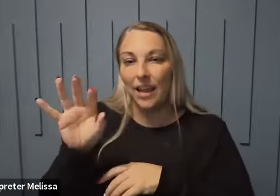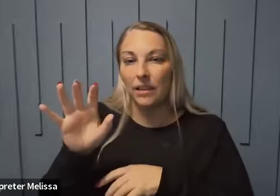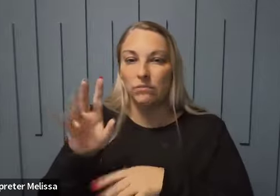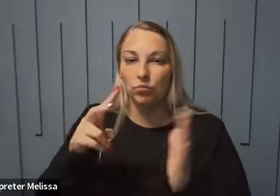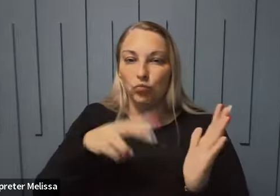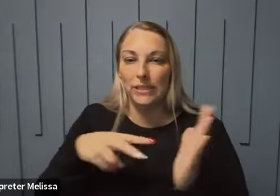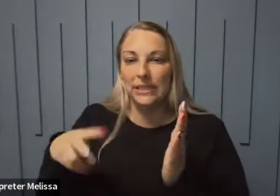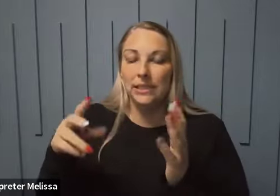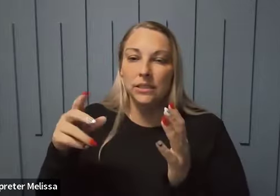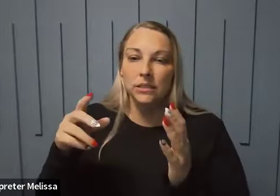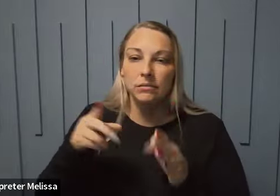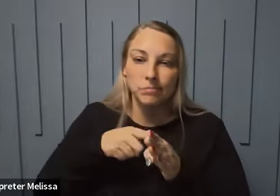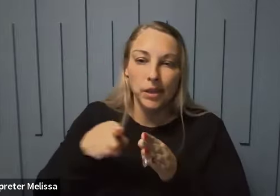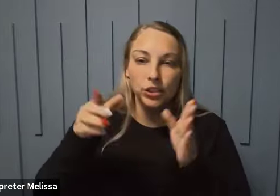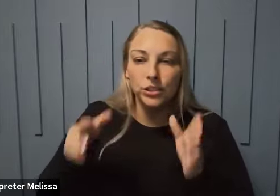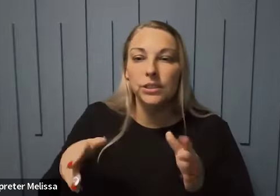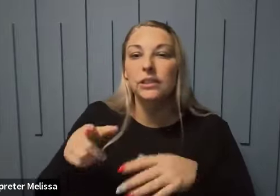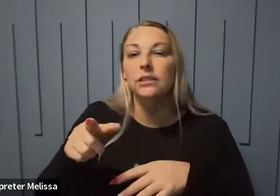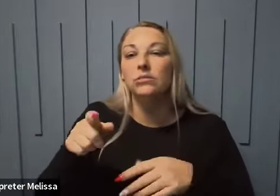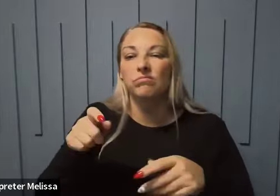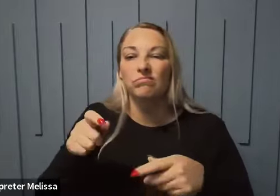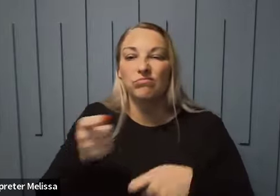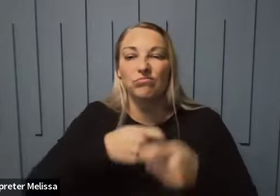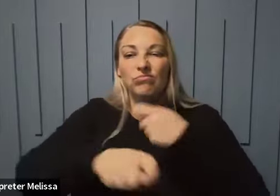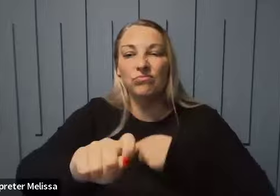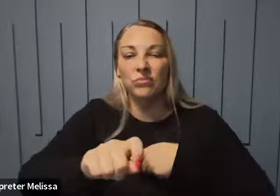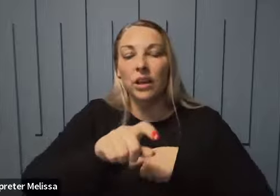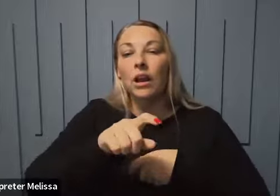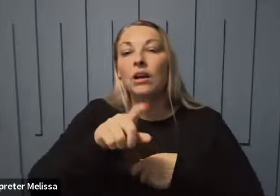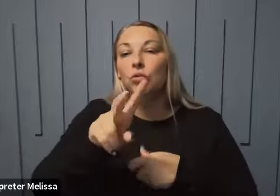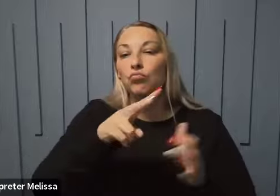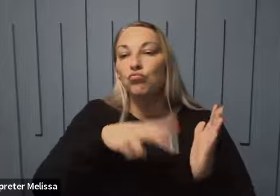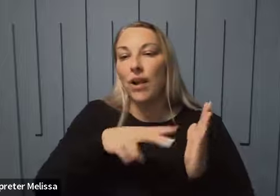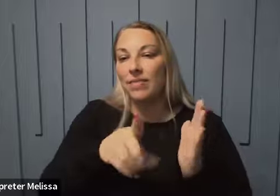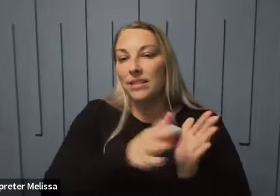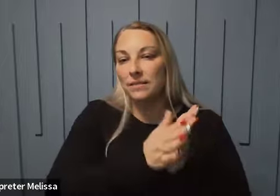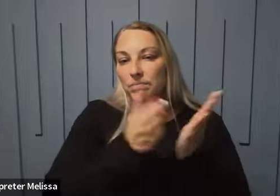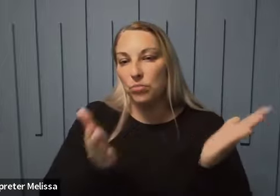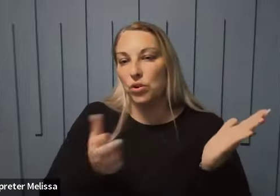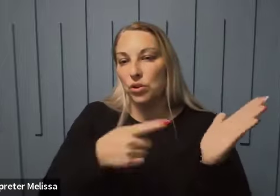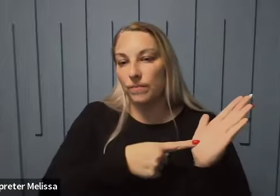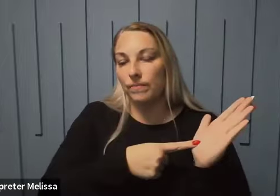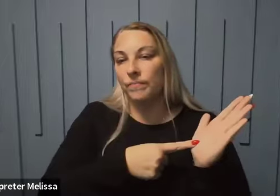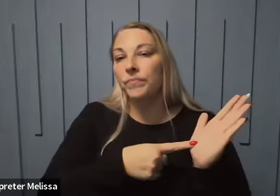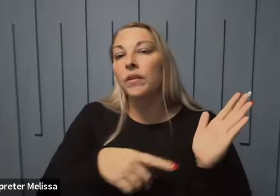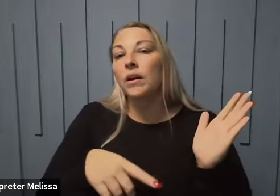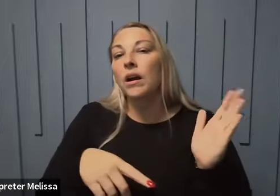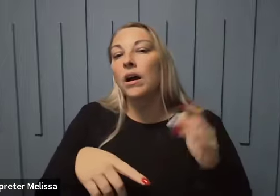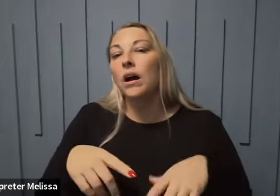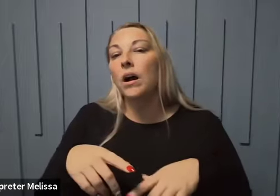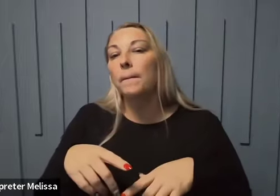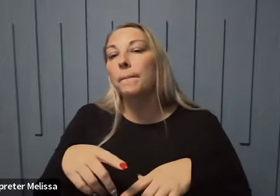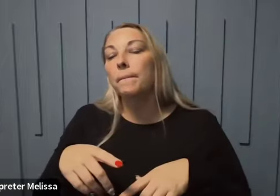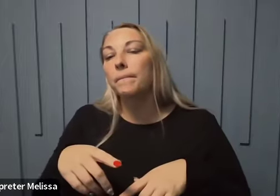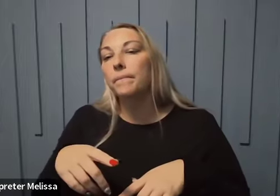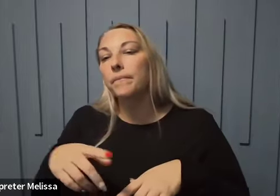while now, but this was written by Dr. Beverly Trezek, who was the person who was our reading consultant at that time. And our reading specialist